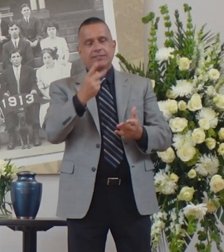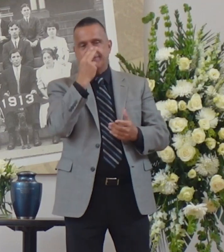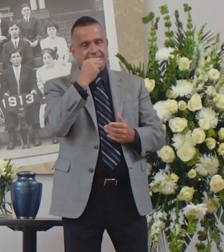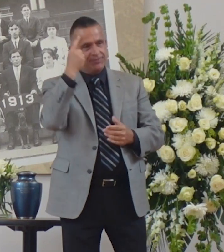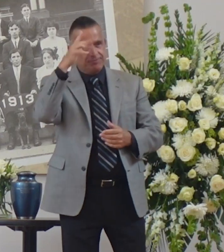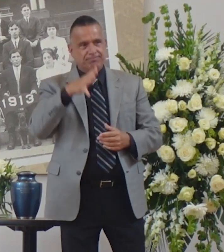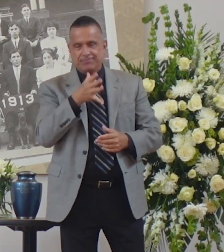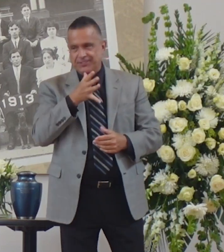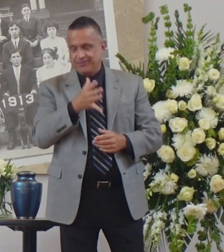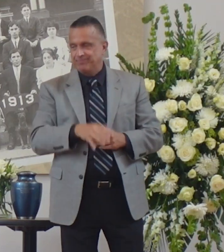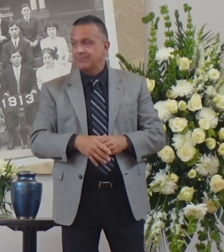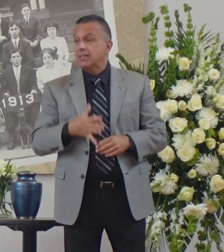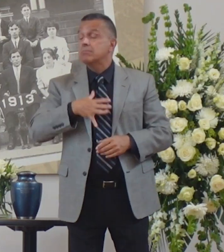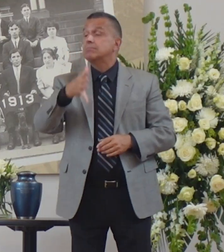My mother was funny.